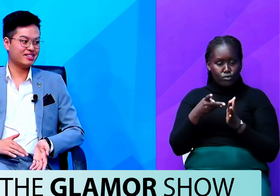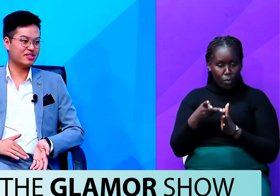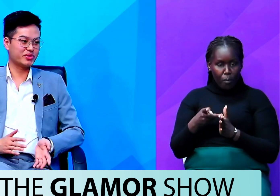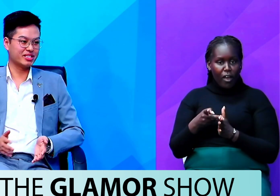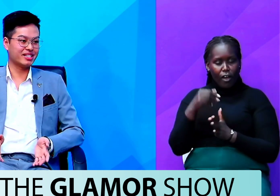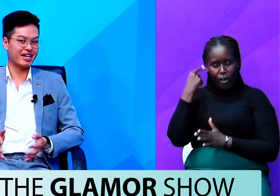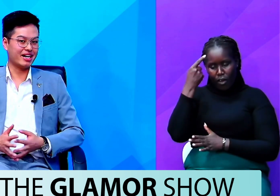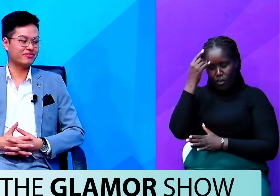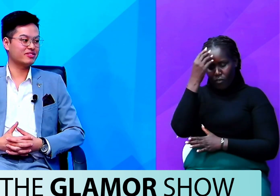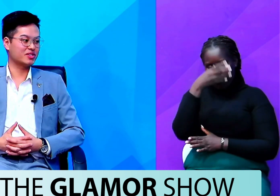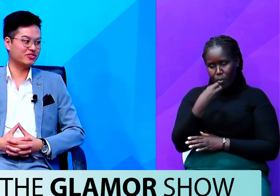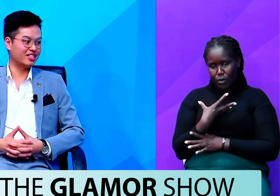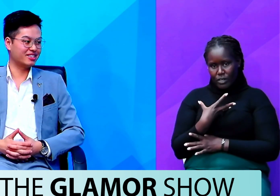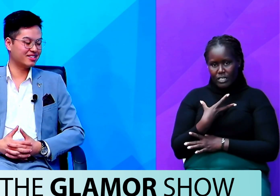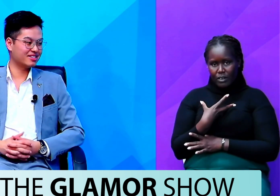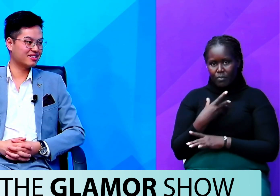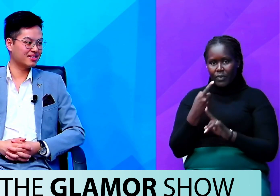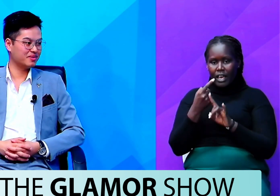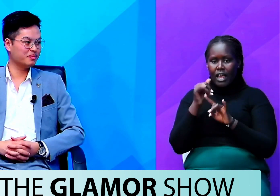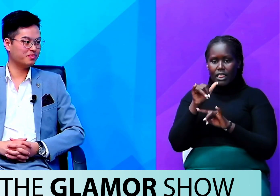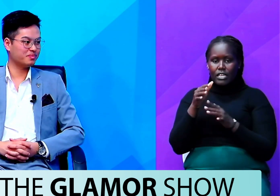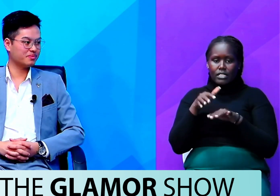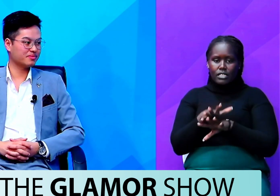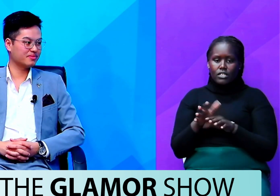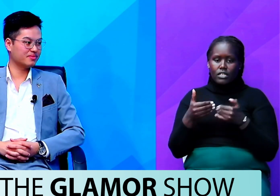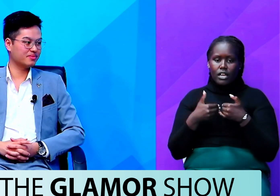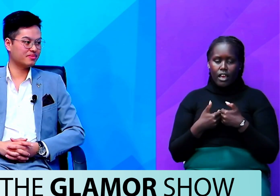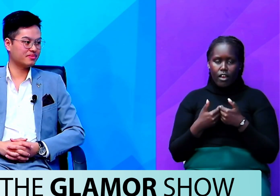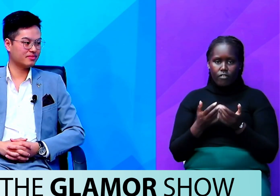and that's the trend I have so far.